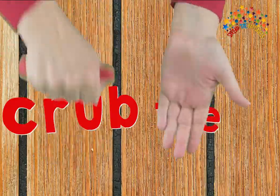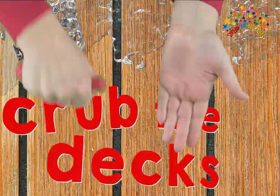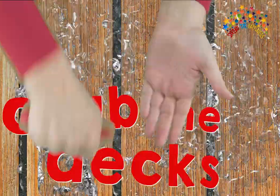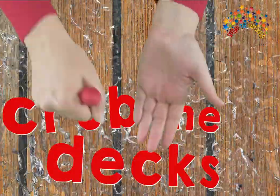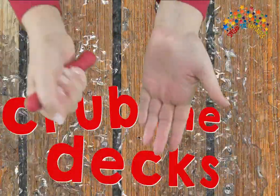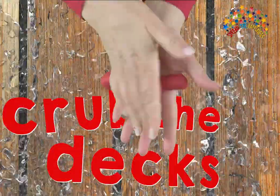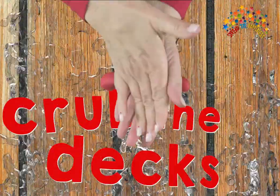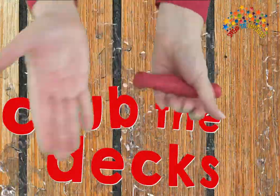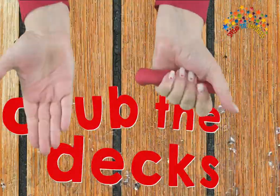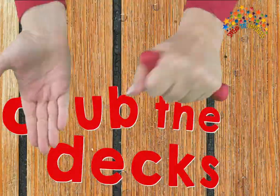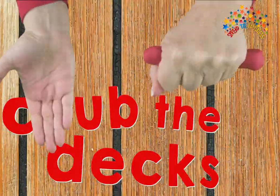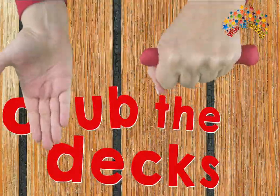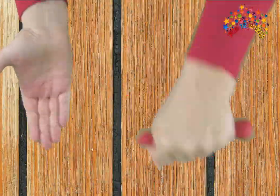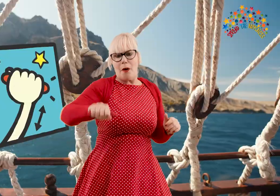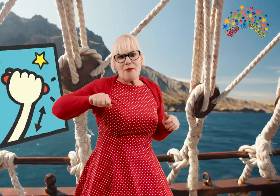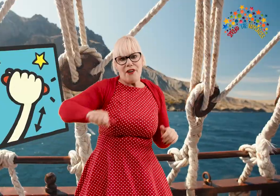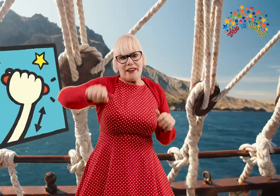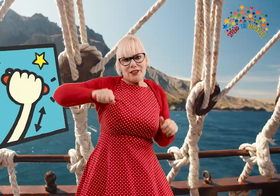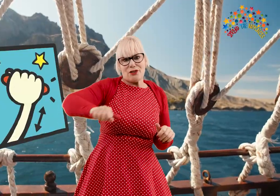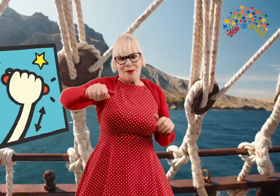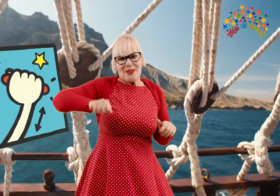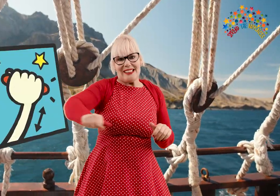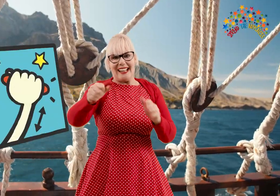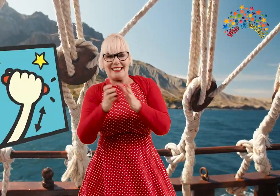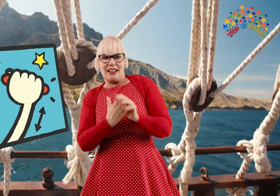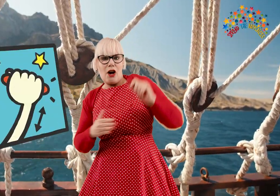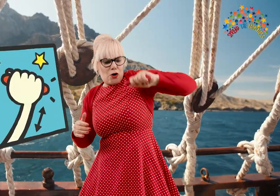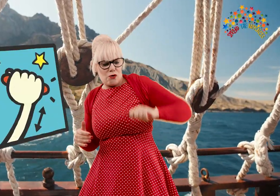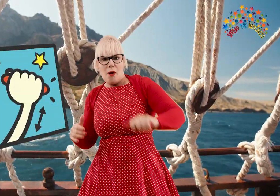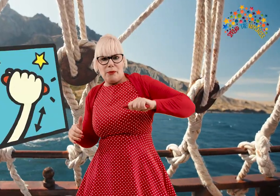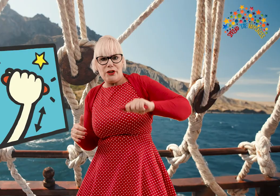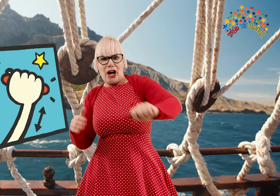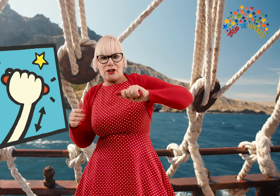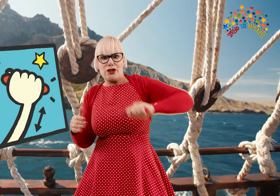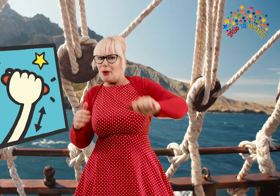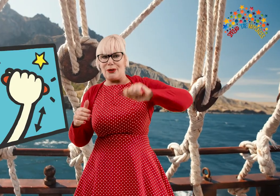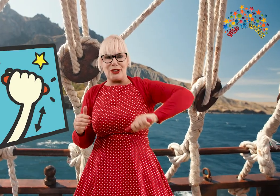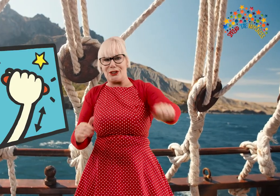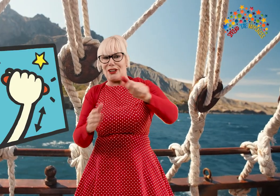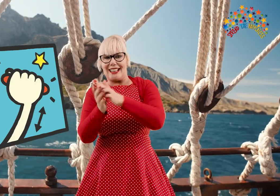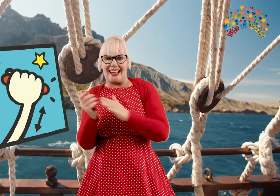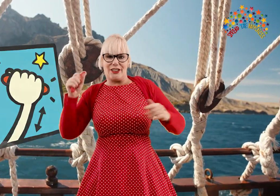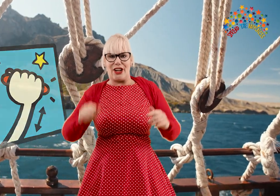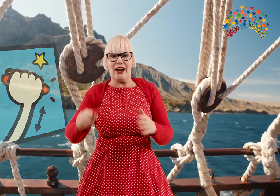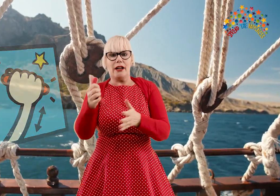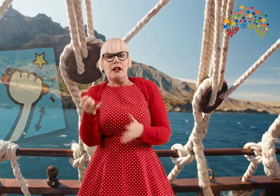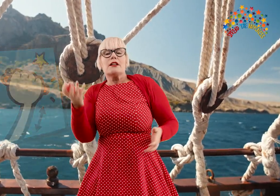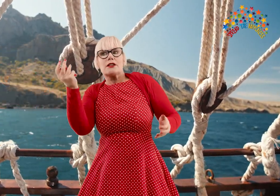decks! Scrub the decks! Scrub the decks! Scrub the decks! Scrub the decks! Don't lose your sausage!